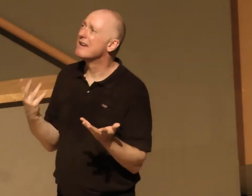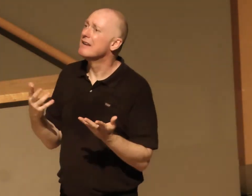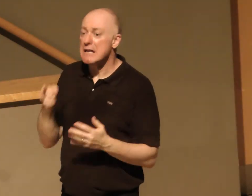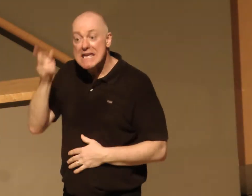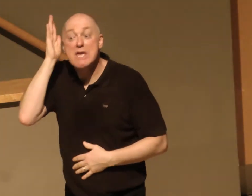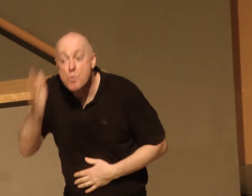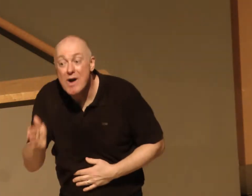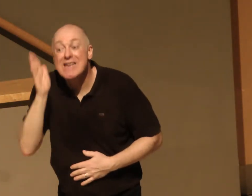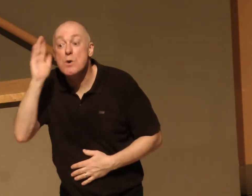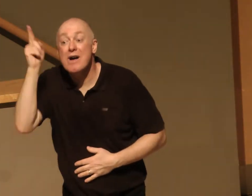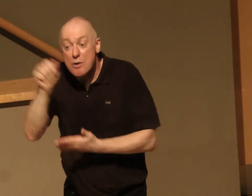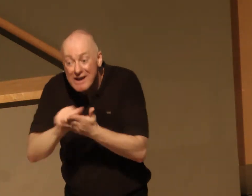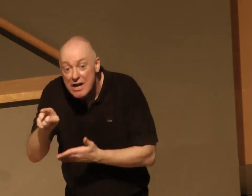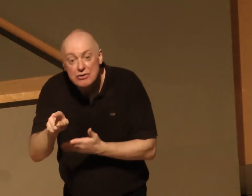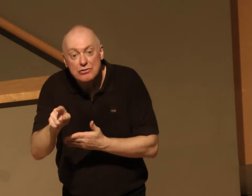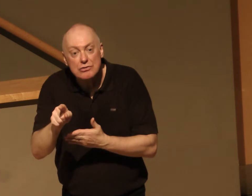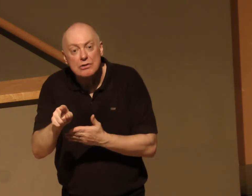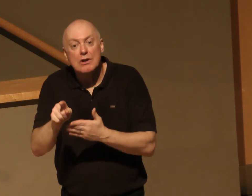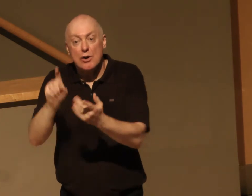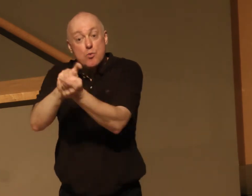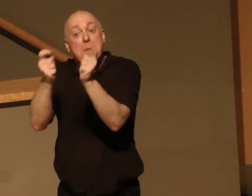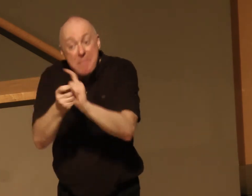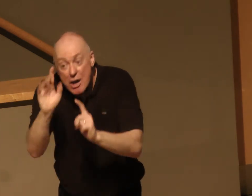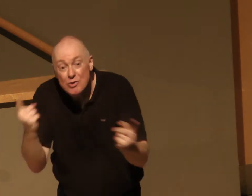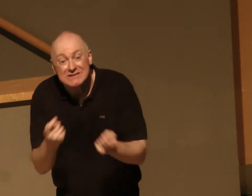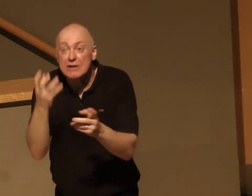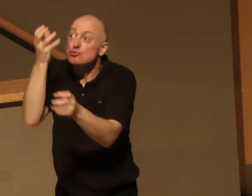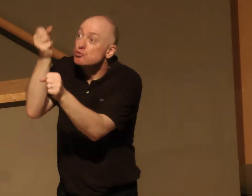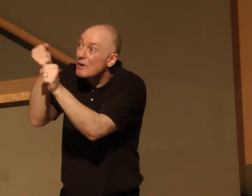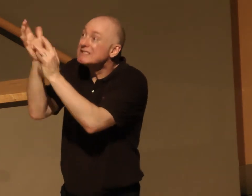will he'll cleanse you turn away from your sin and trust in Jesus Christ